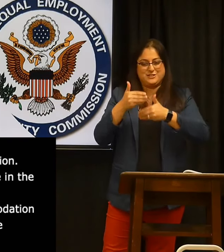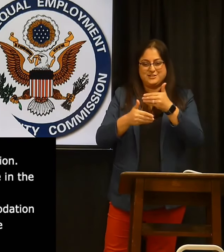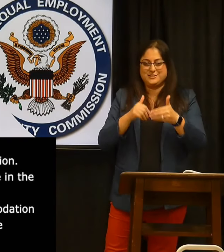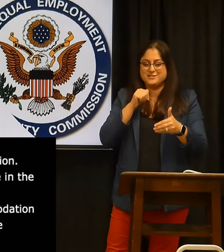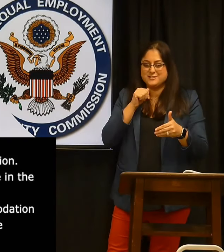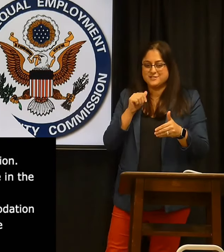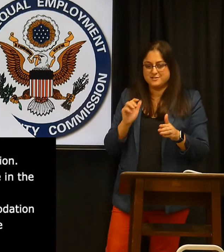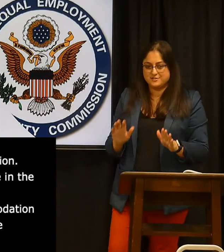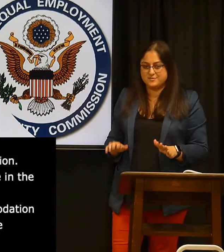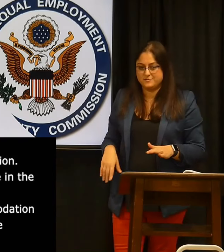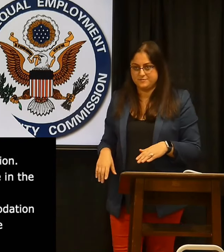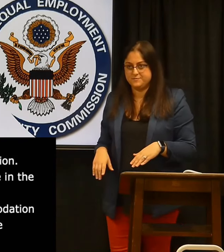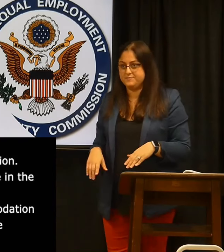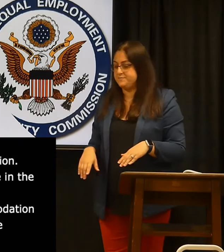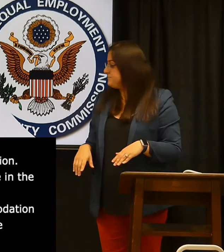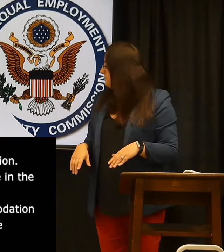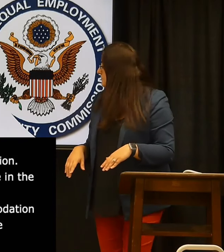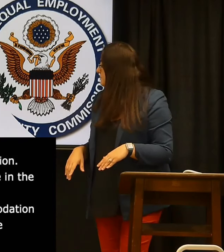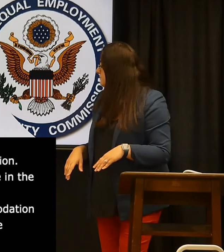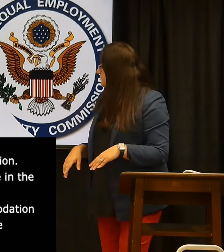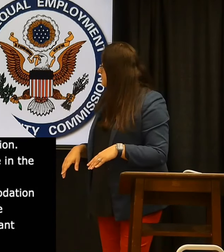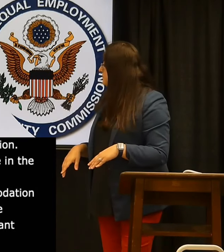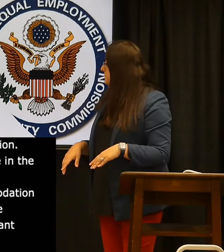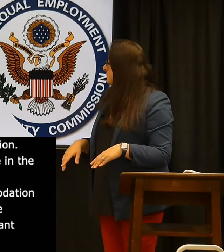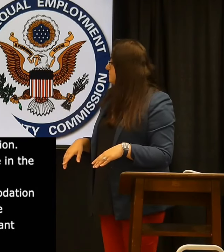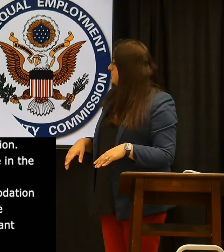you want that interactive process to actually take place.